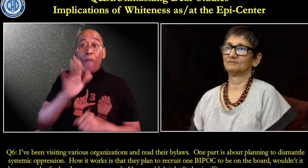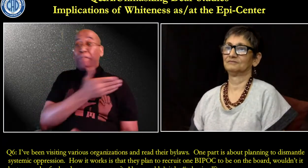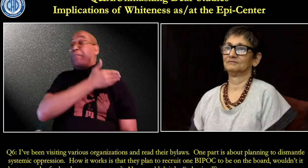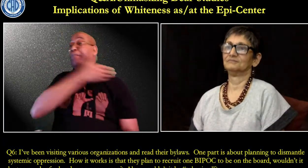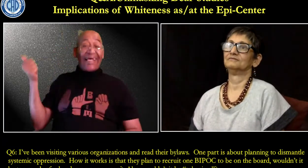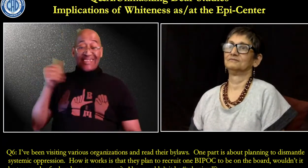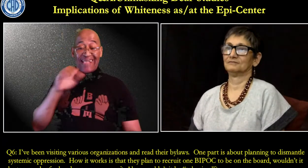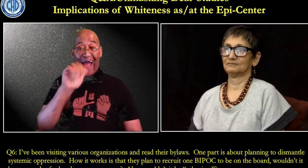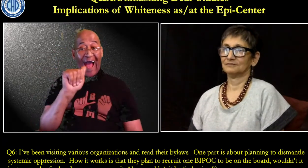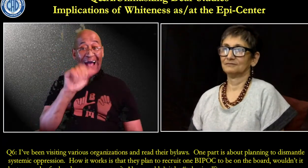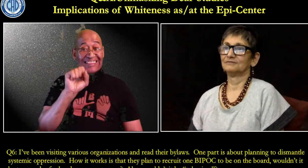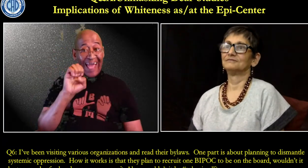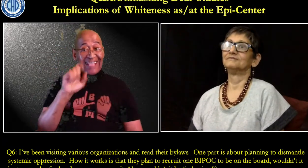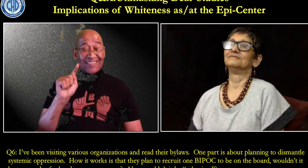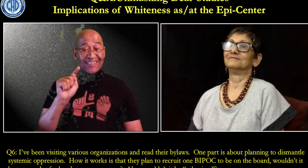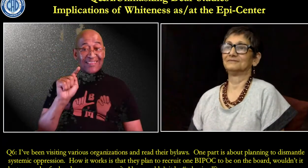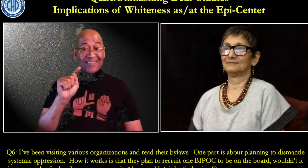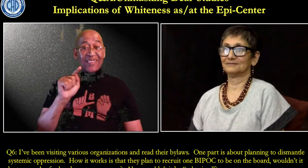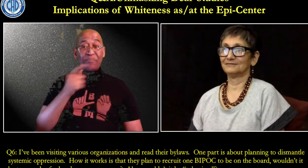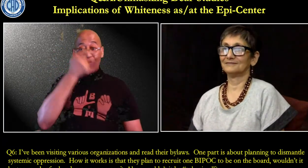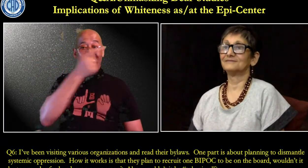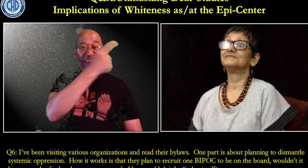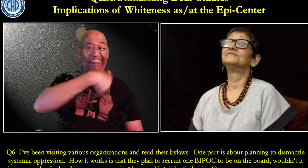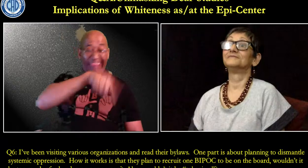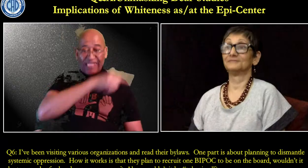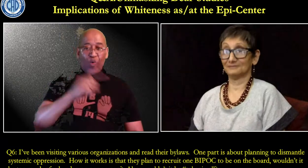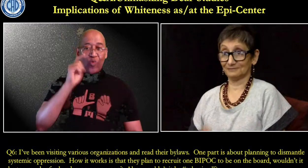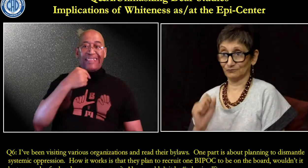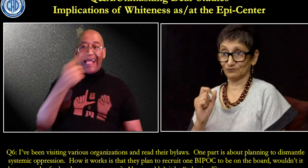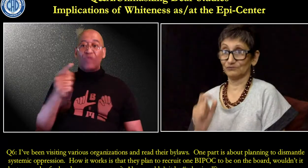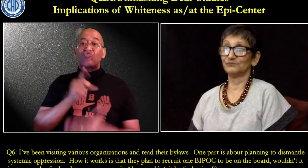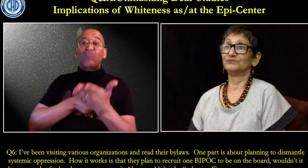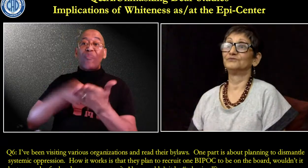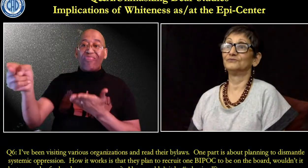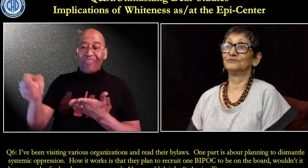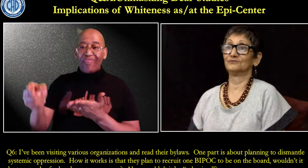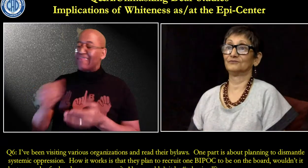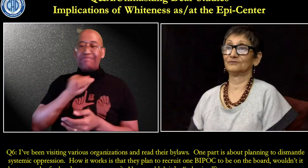to make noise and unmask it.